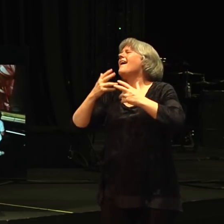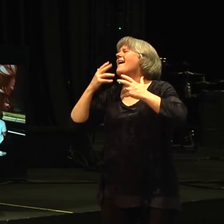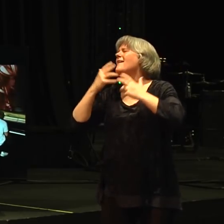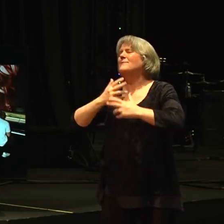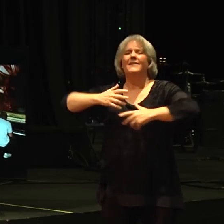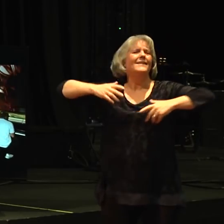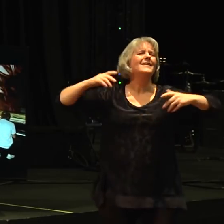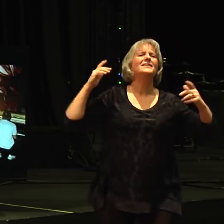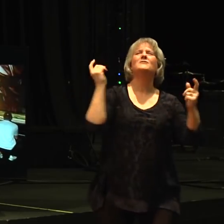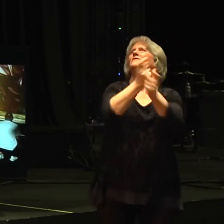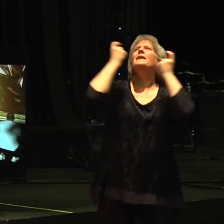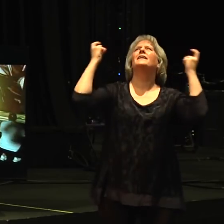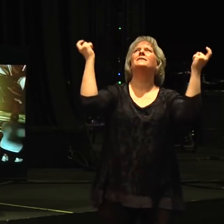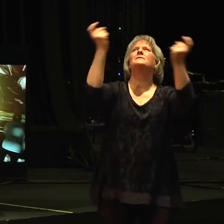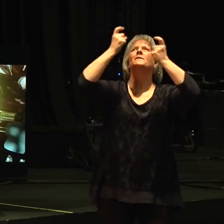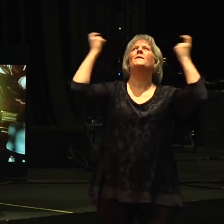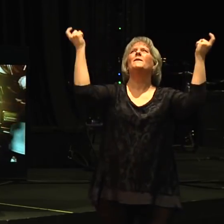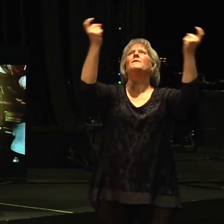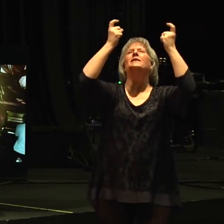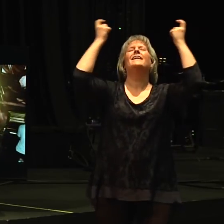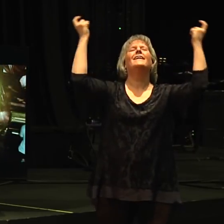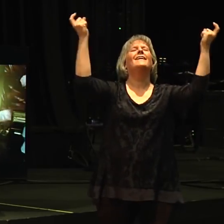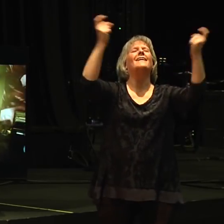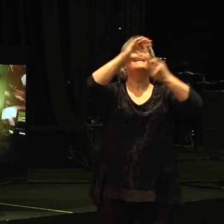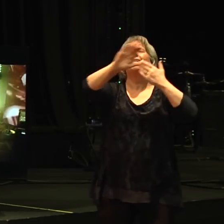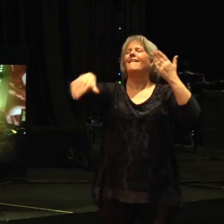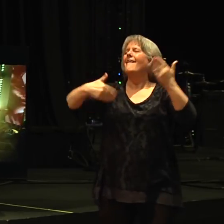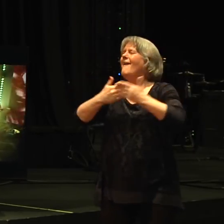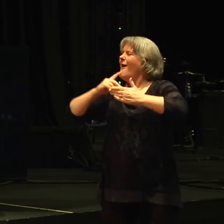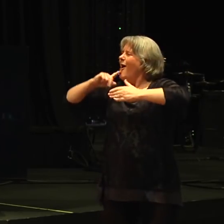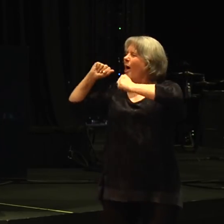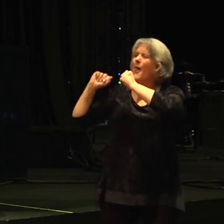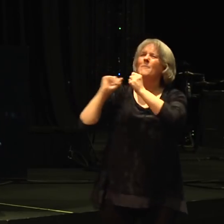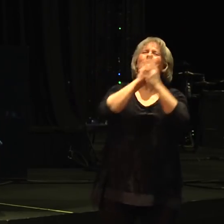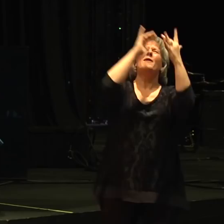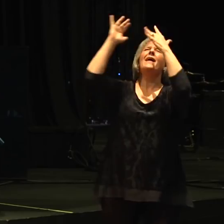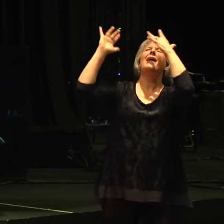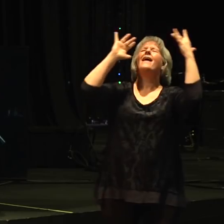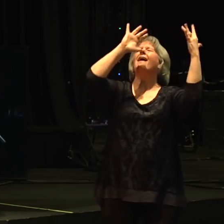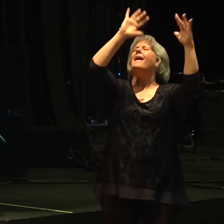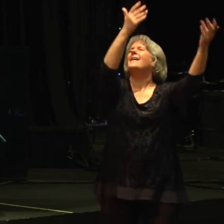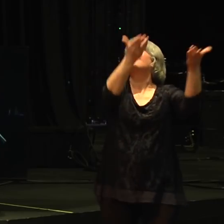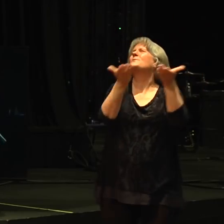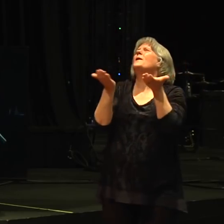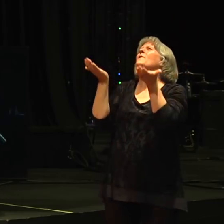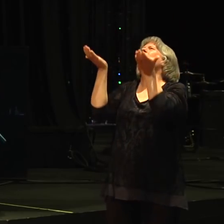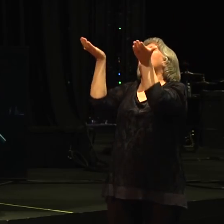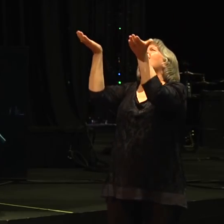praise